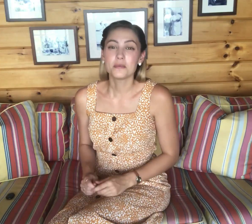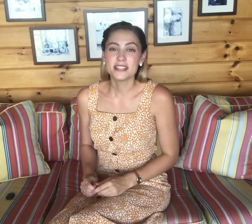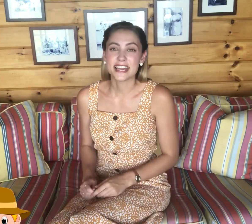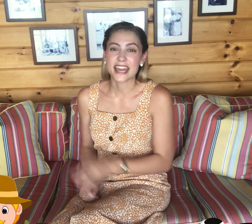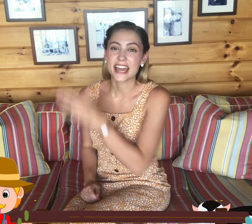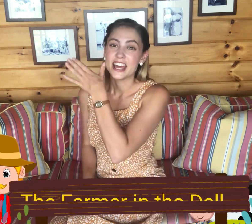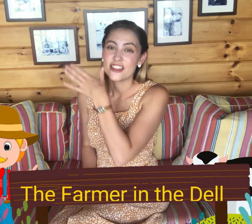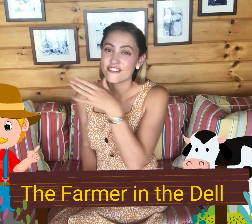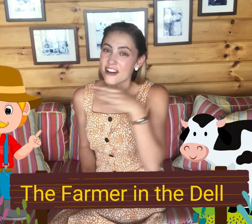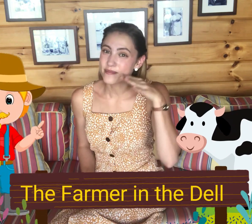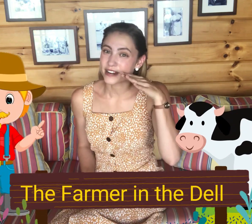Are you sad?